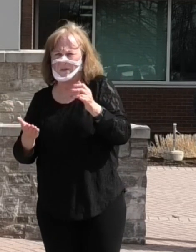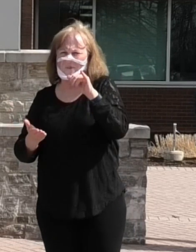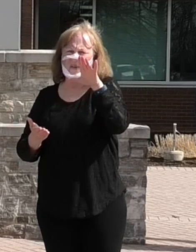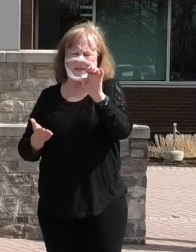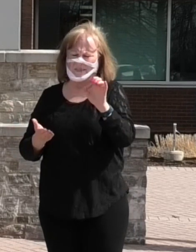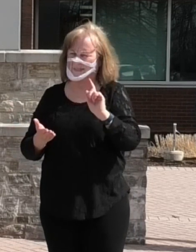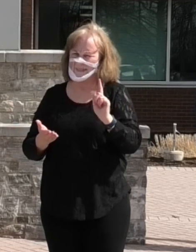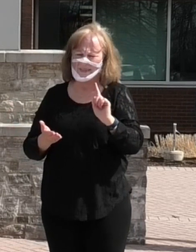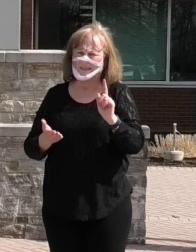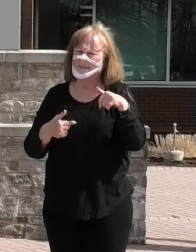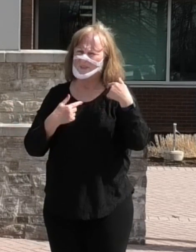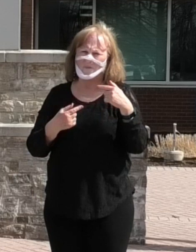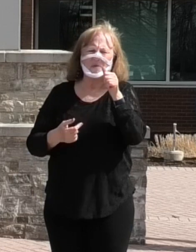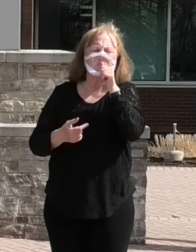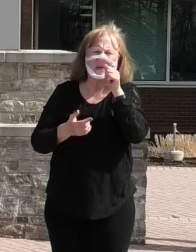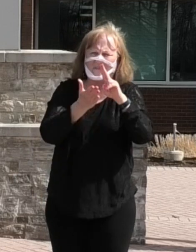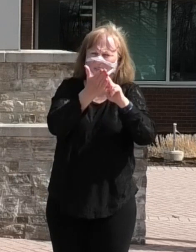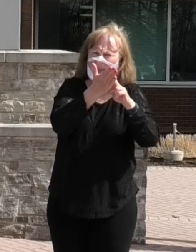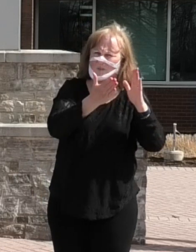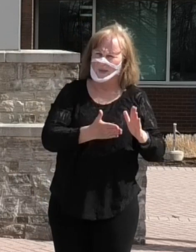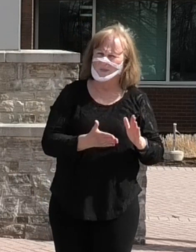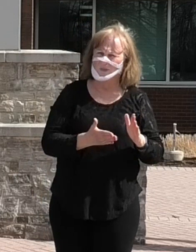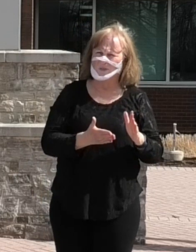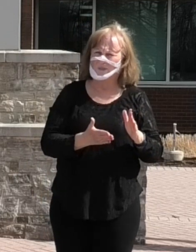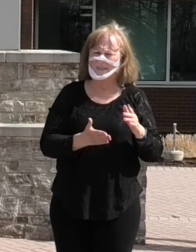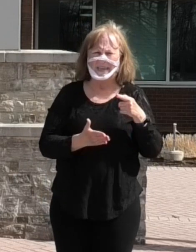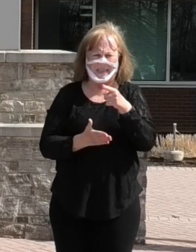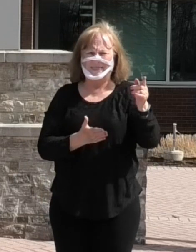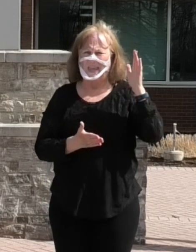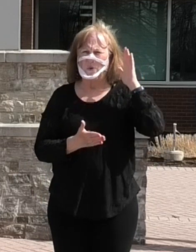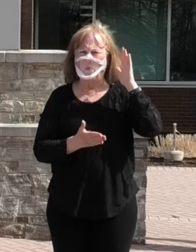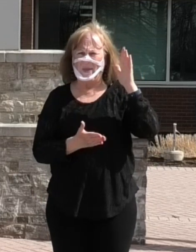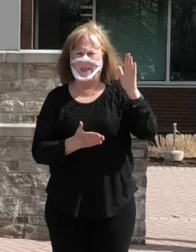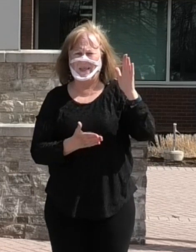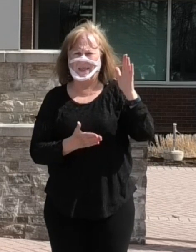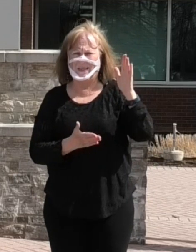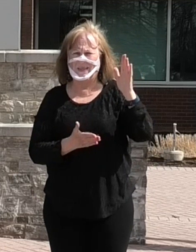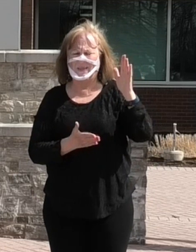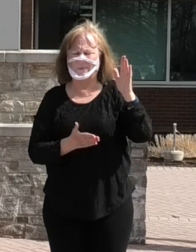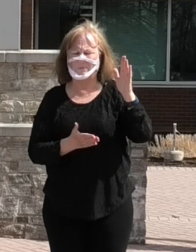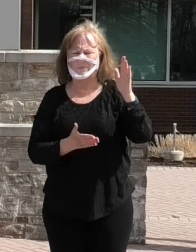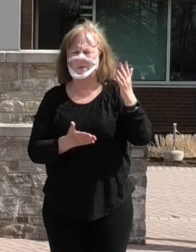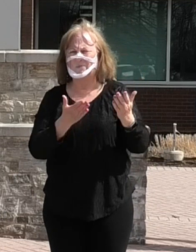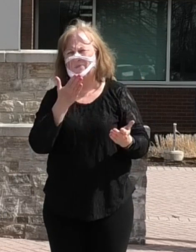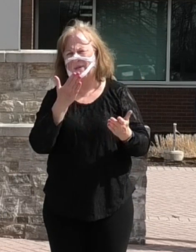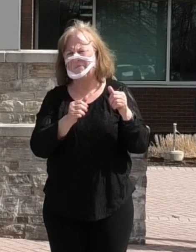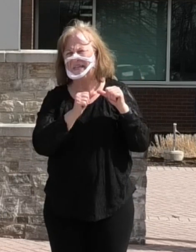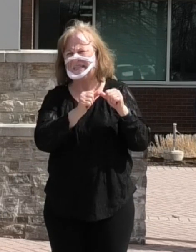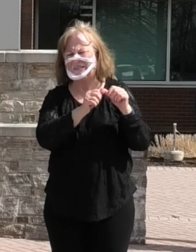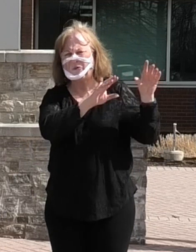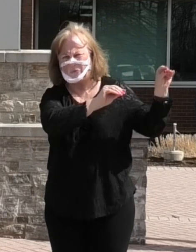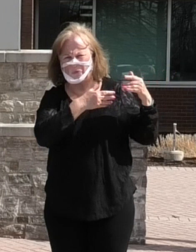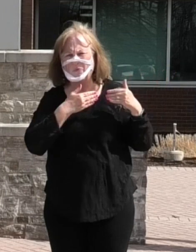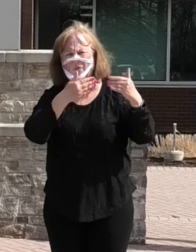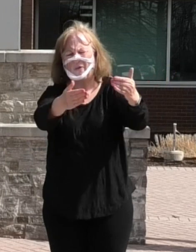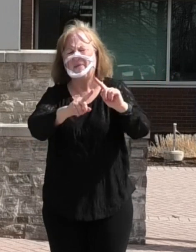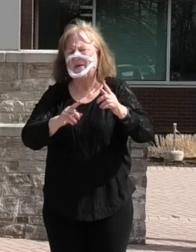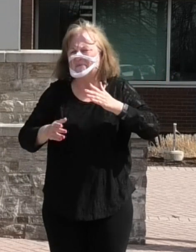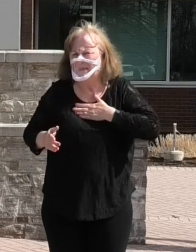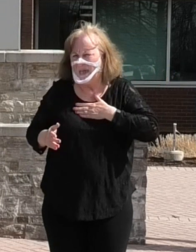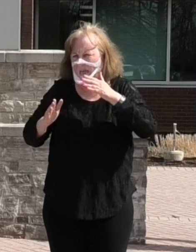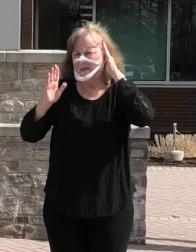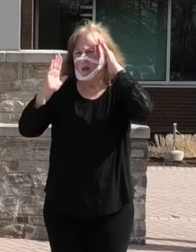ICE. It's been private contractors, and they will probably continue to move forward. But my